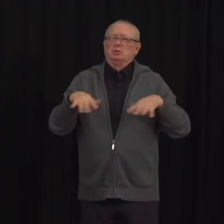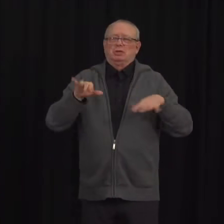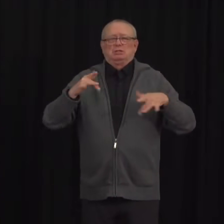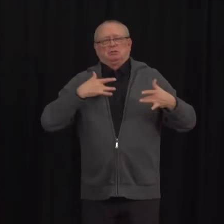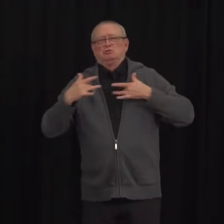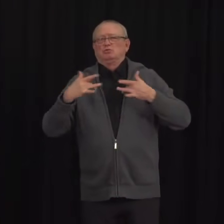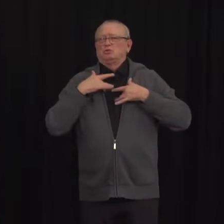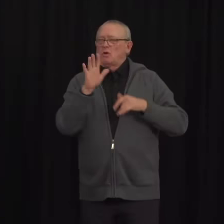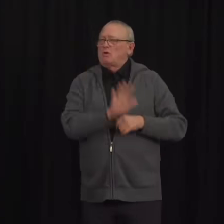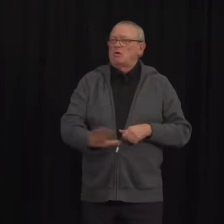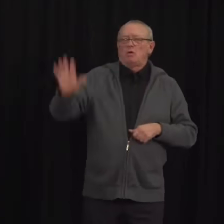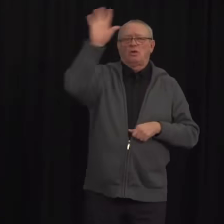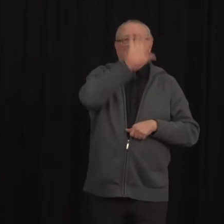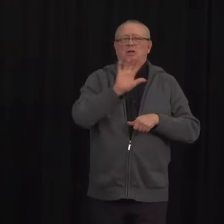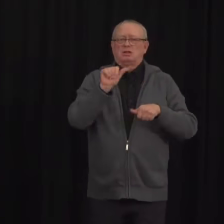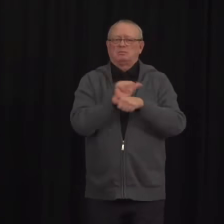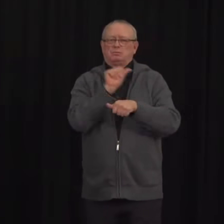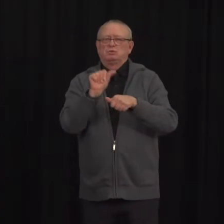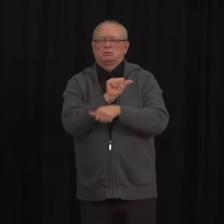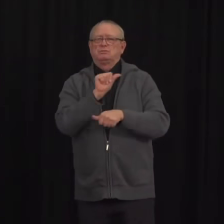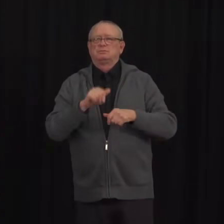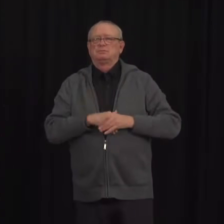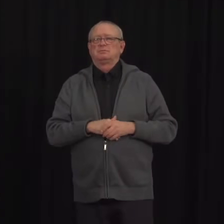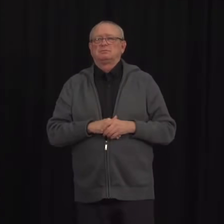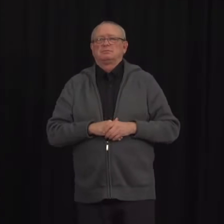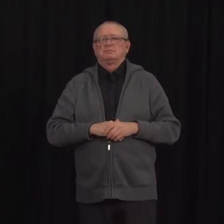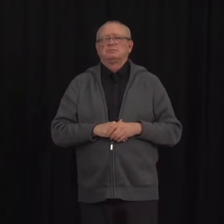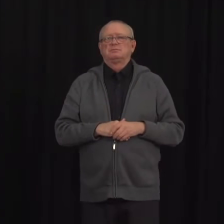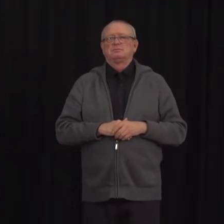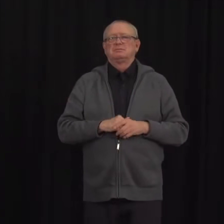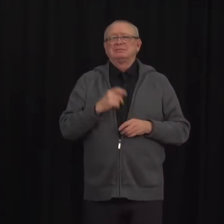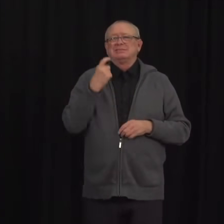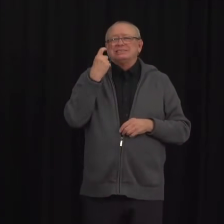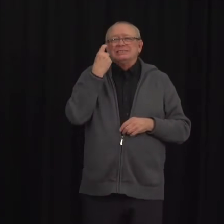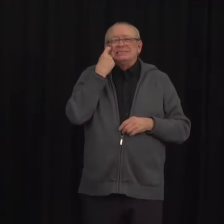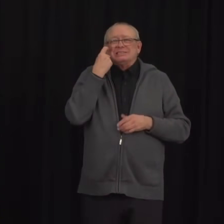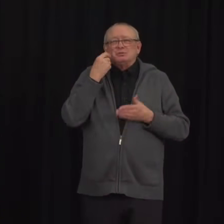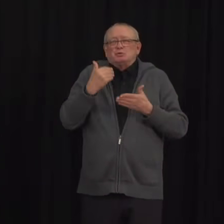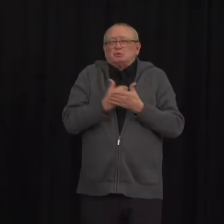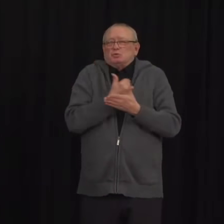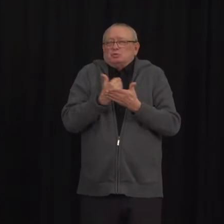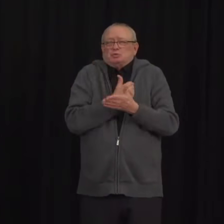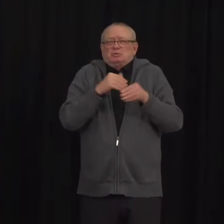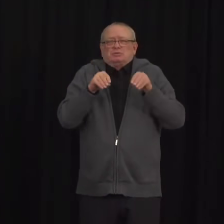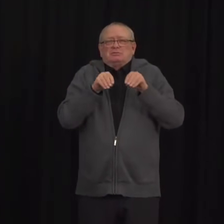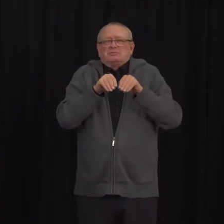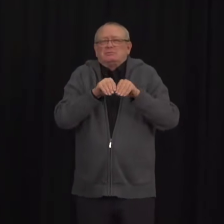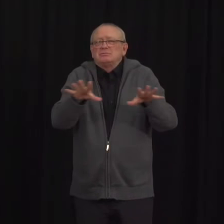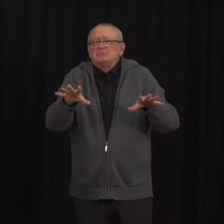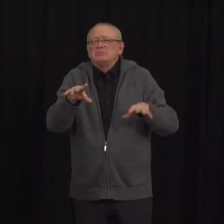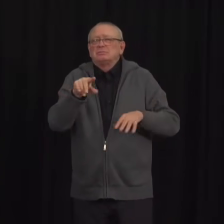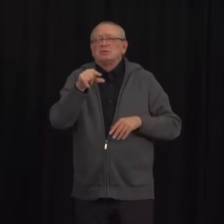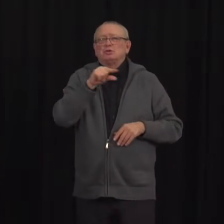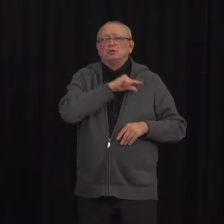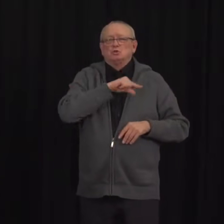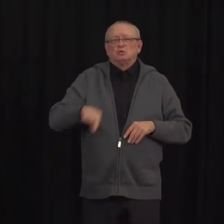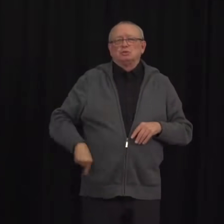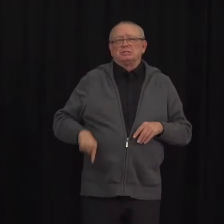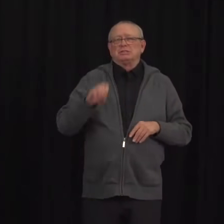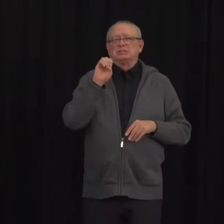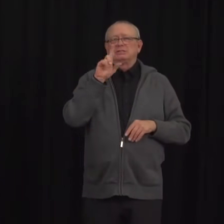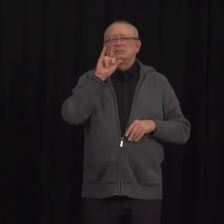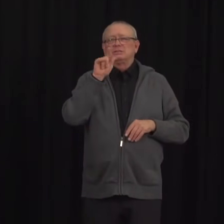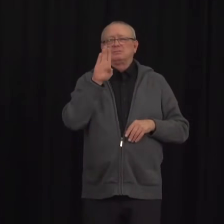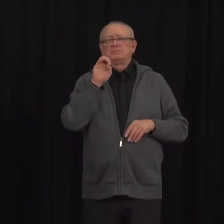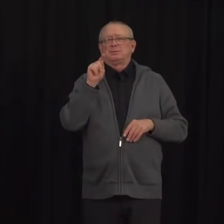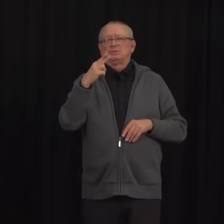province. Since my last update, a new outbreak has been declared on a unit at the Queen Elizabeth II Hospital in Grand